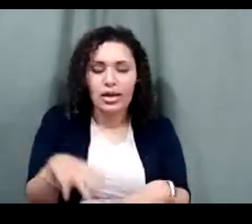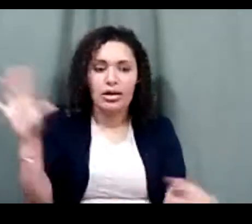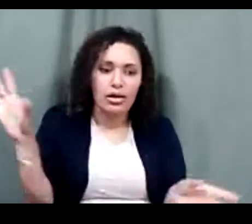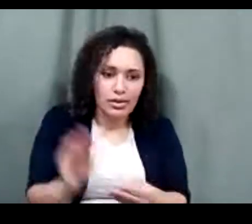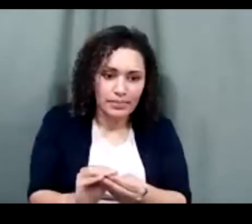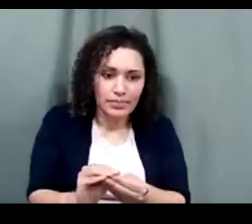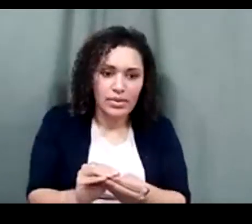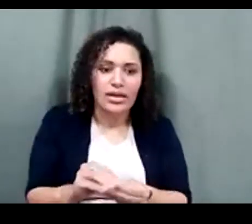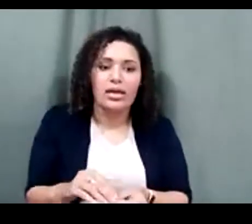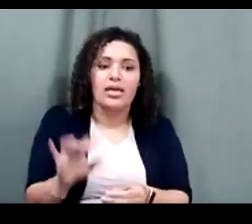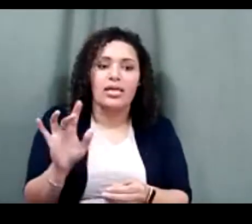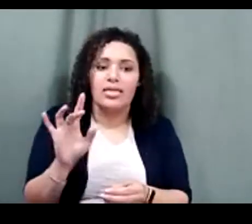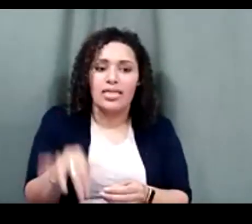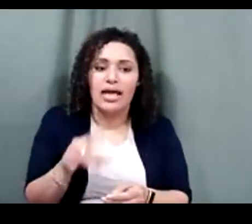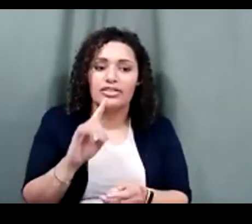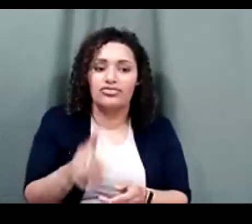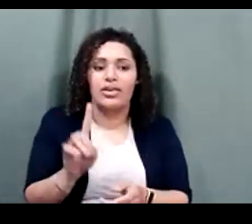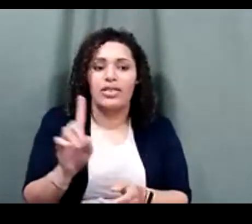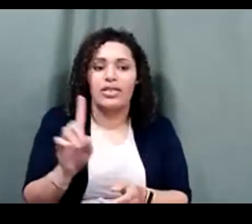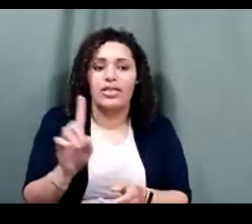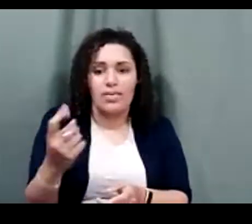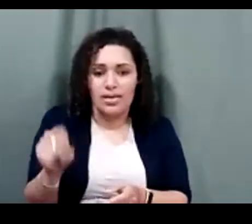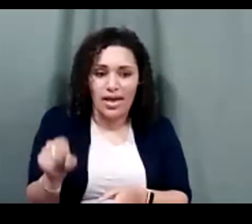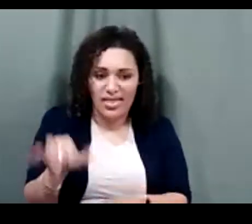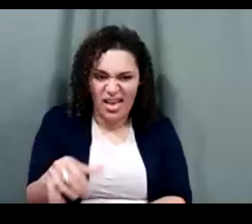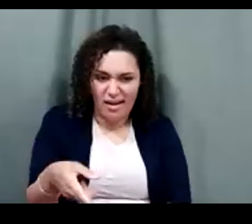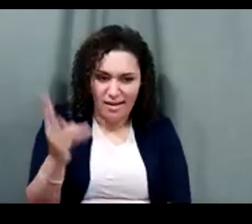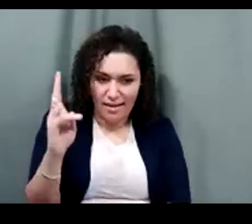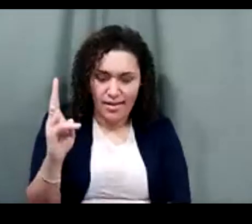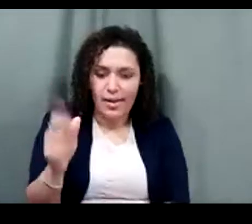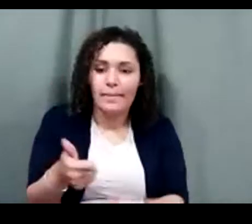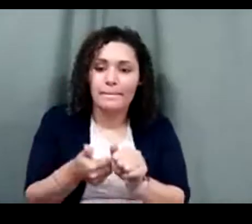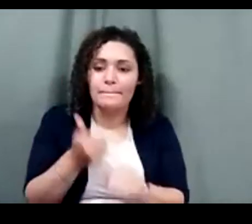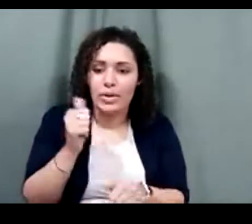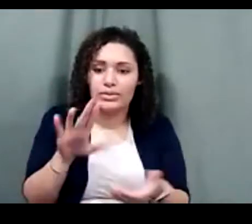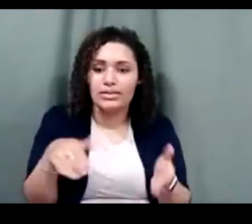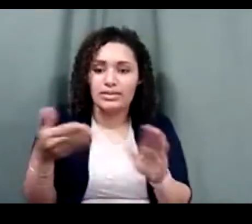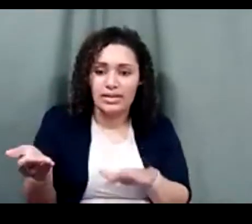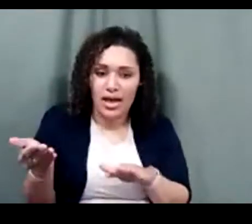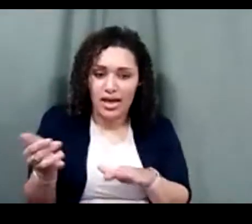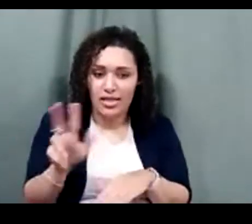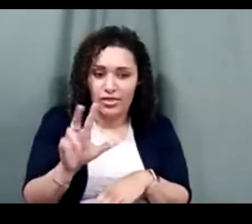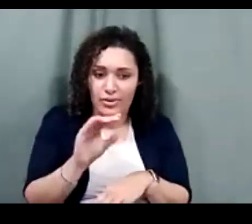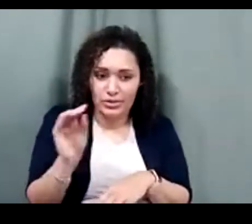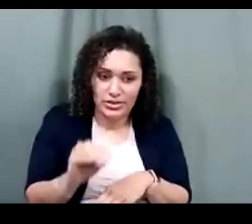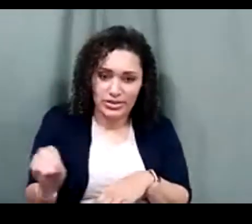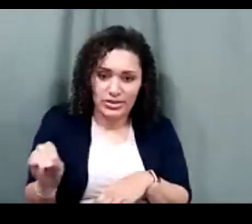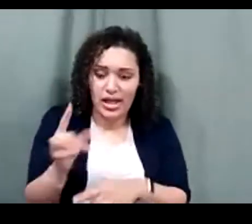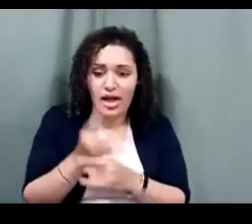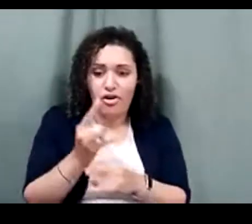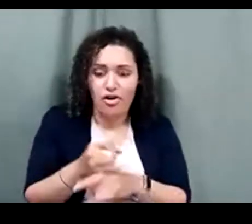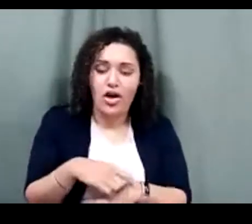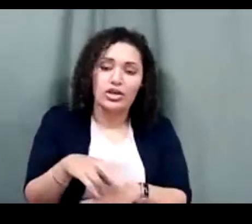But that's really the only one that can go that high. Most of them die out at 3% alcohol,